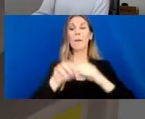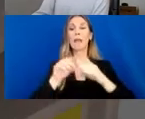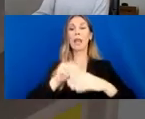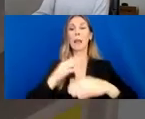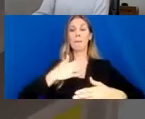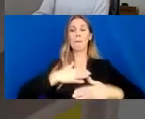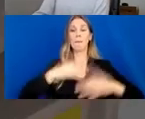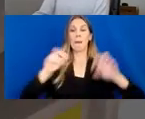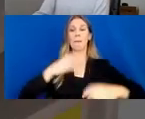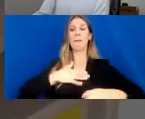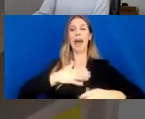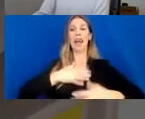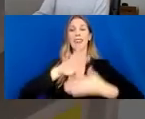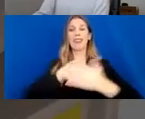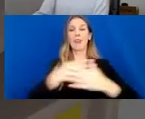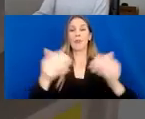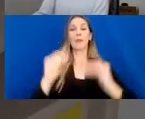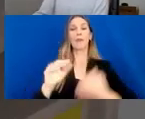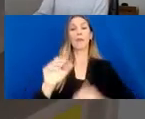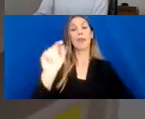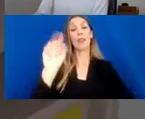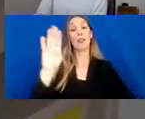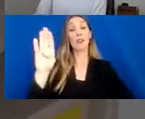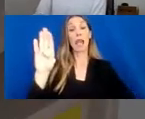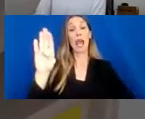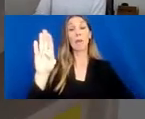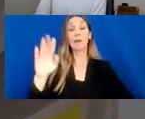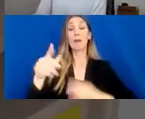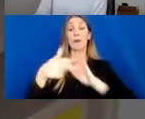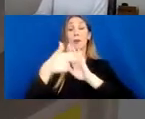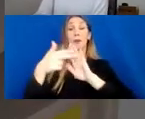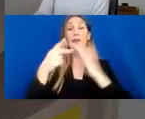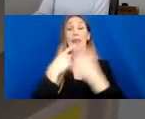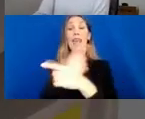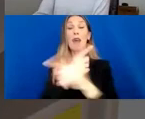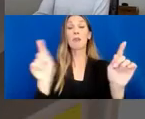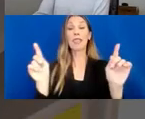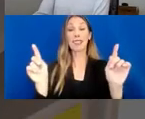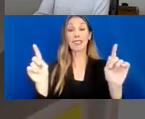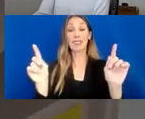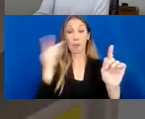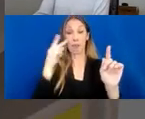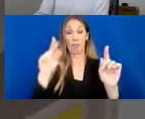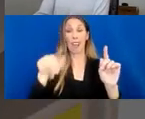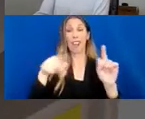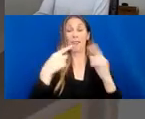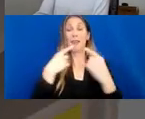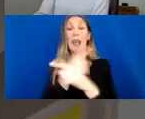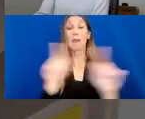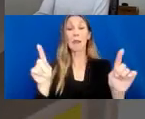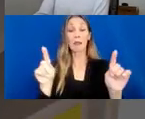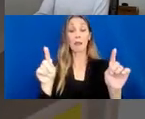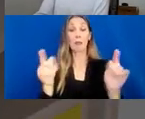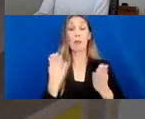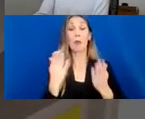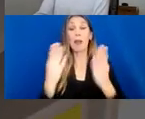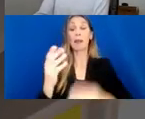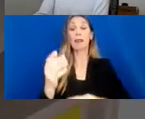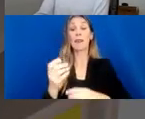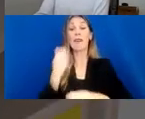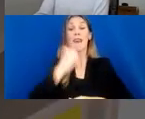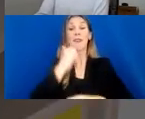There's also a tab titled Announcements in the top toolbar. We recommend checking here daily for